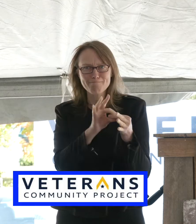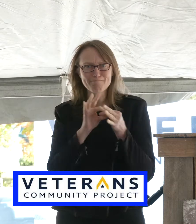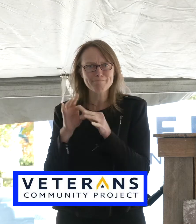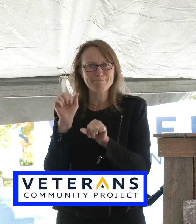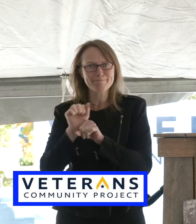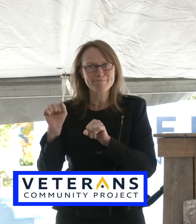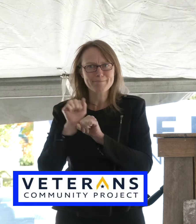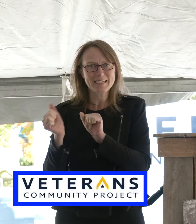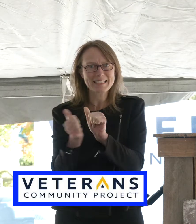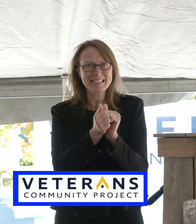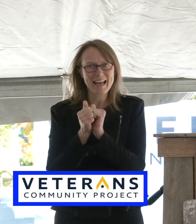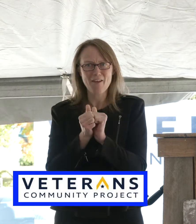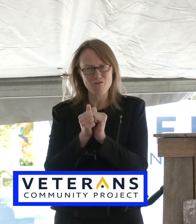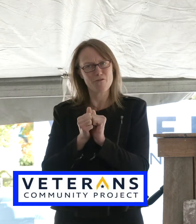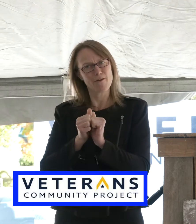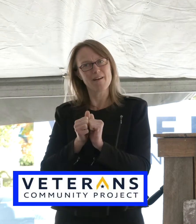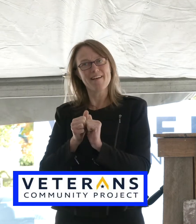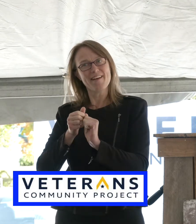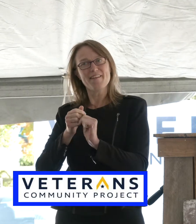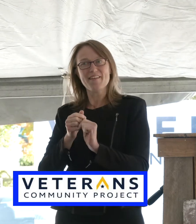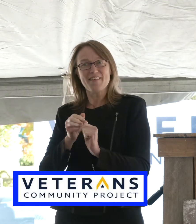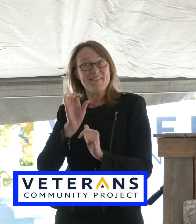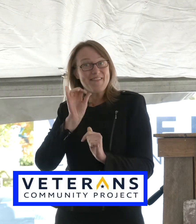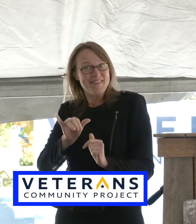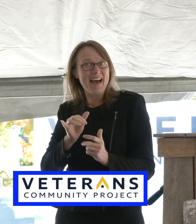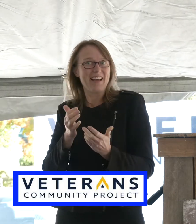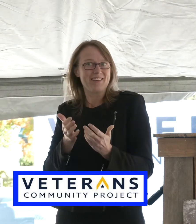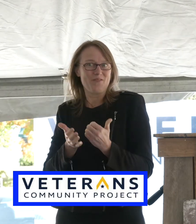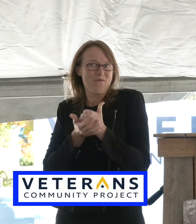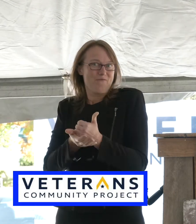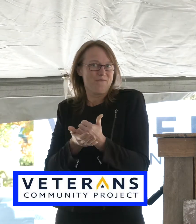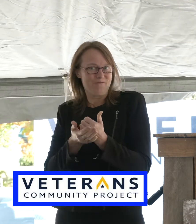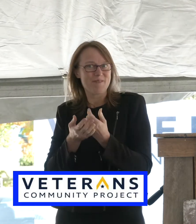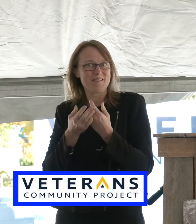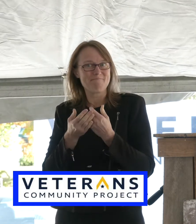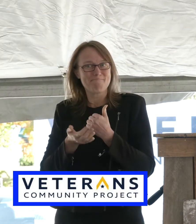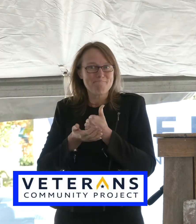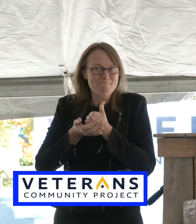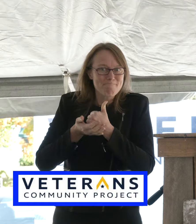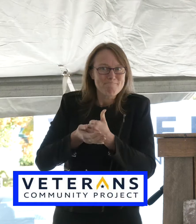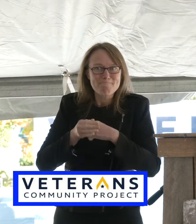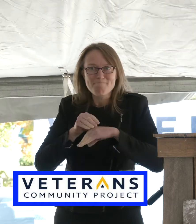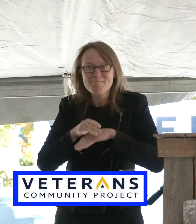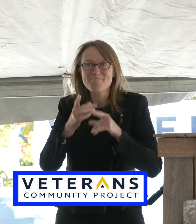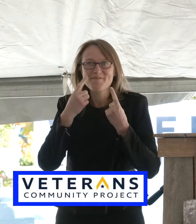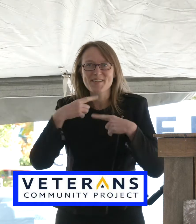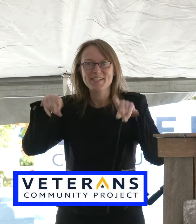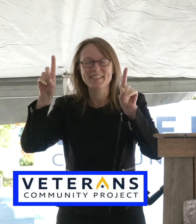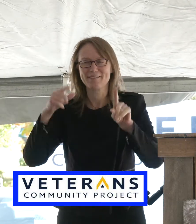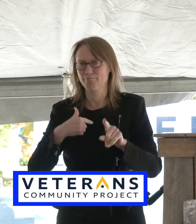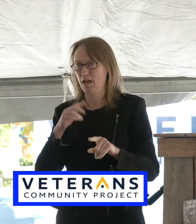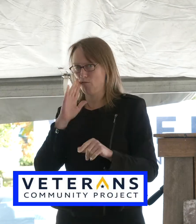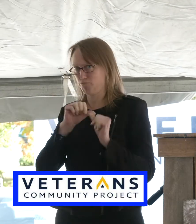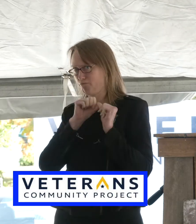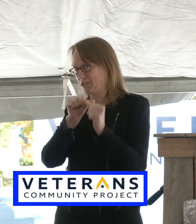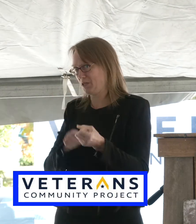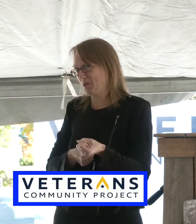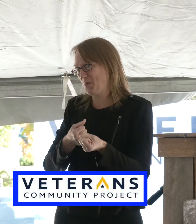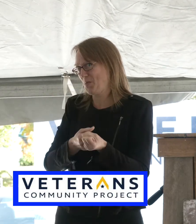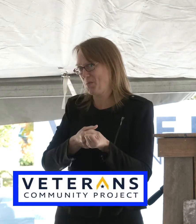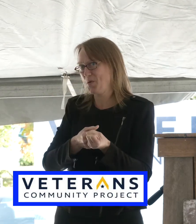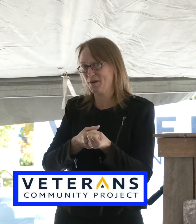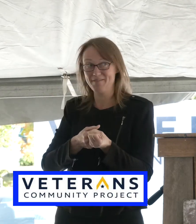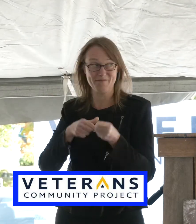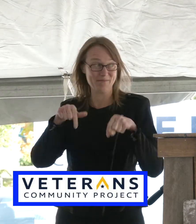That's what makes a difference in all our lives. And I'm going to continue to support this project. When Jason and Brian come into my office, they sit down and talk to